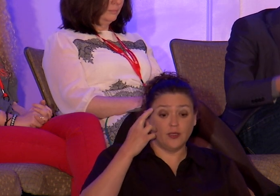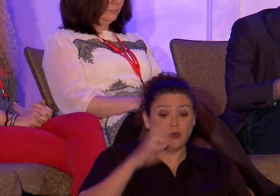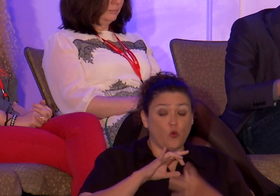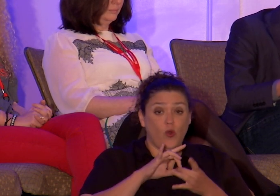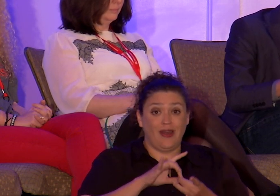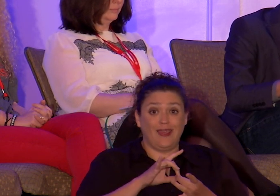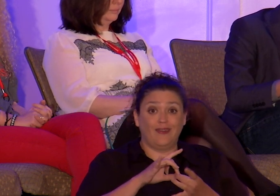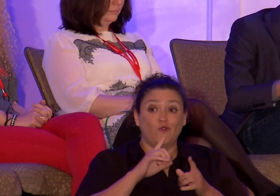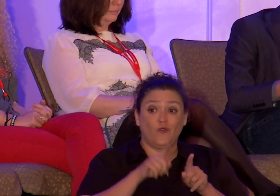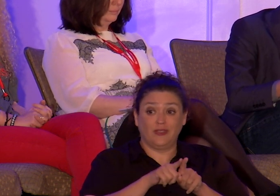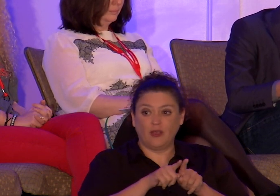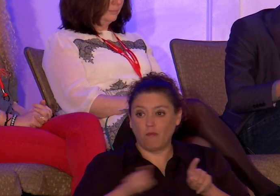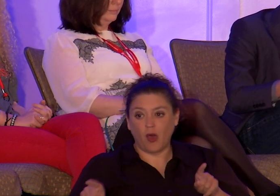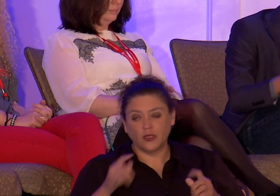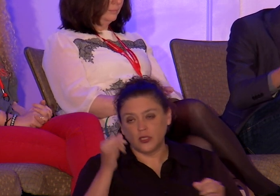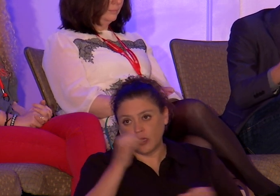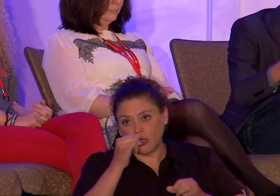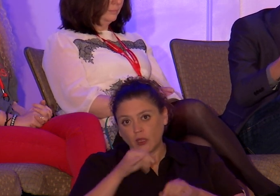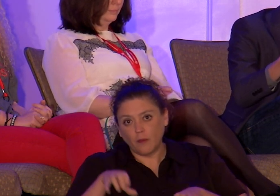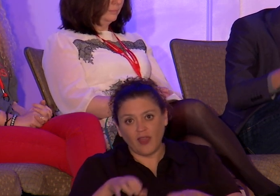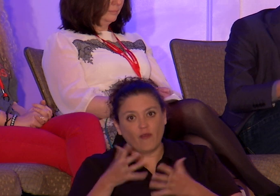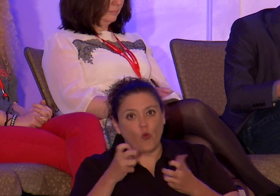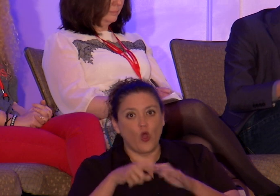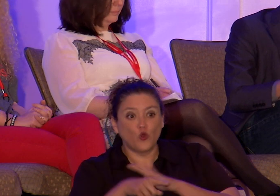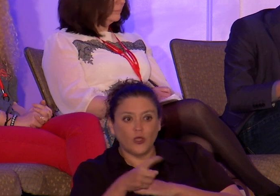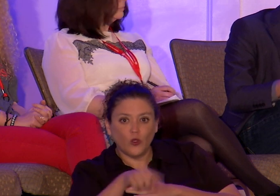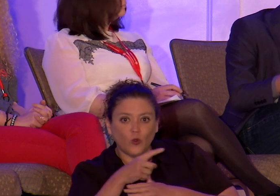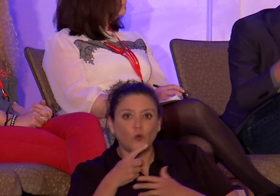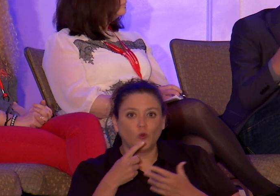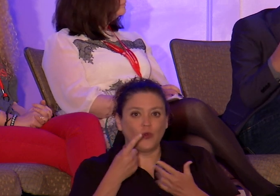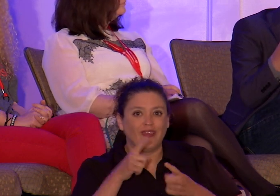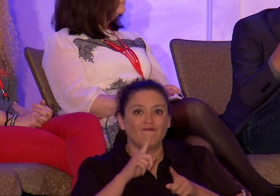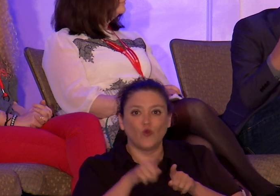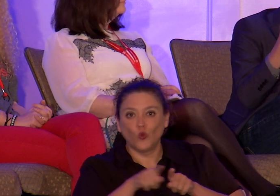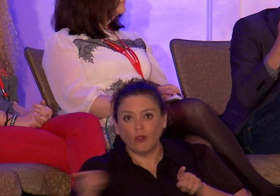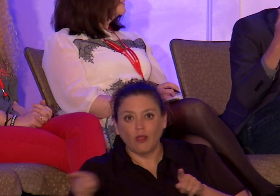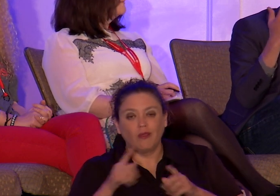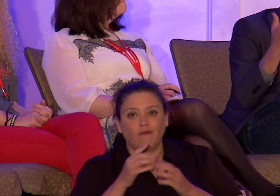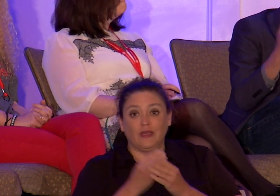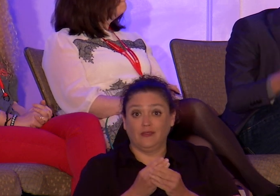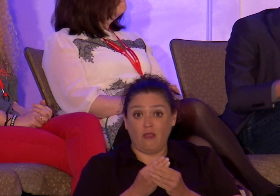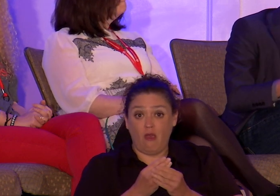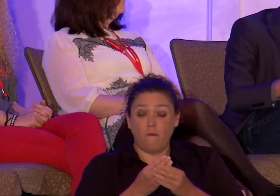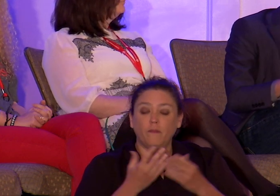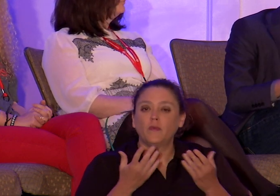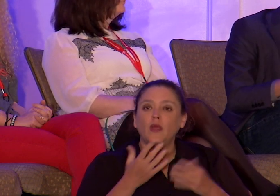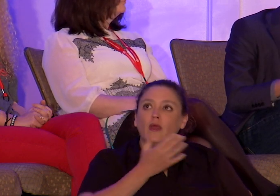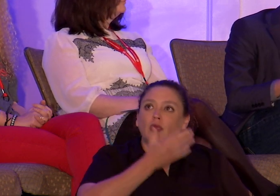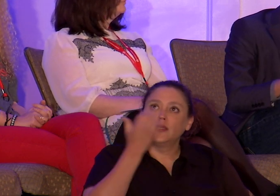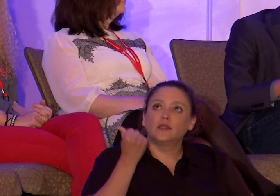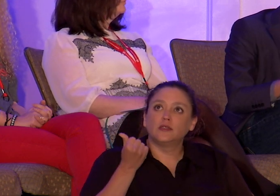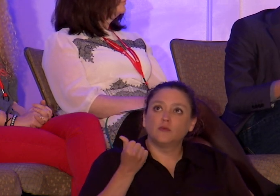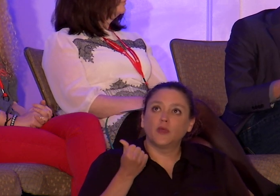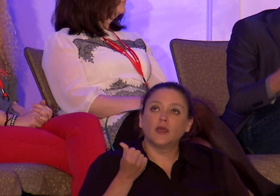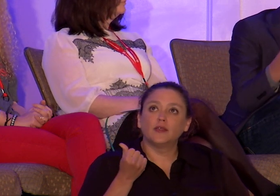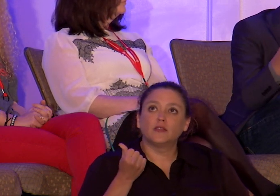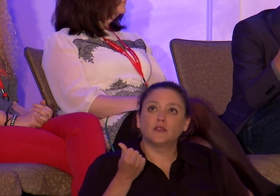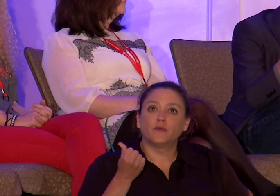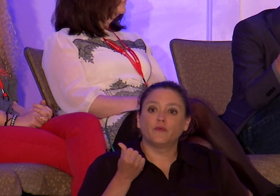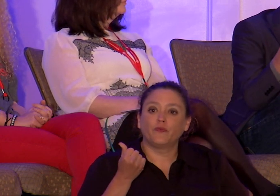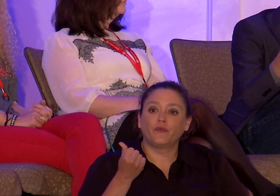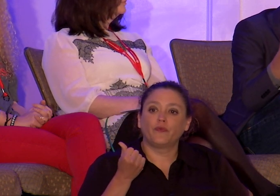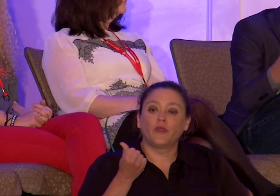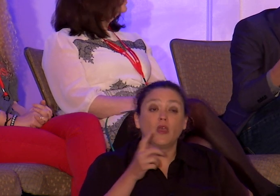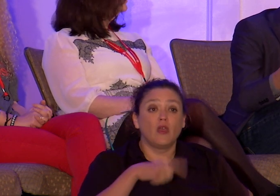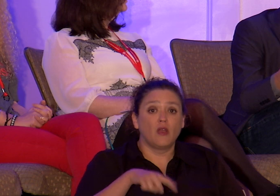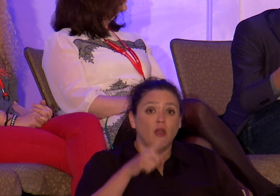apostasy nonsense that they want to kill people for leaving Islam is because, as far as my understanding goes, is that because they